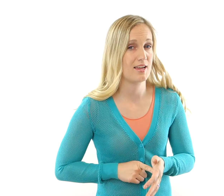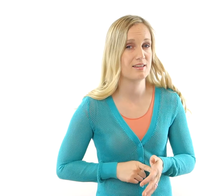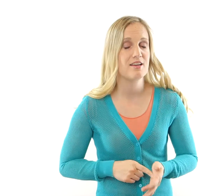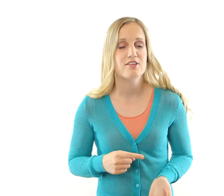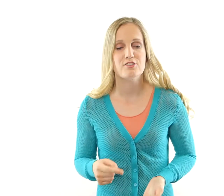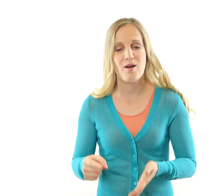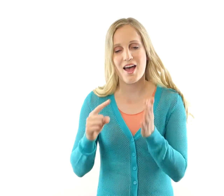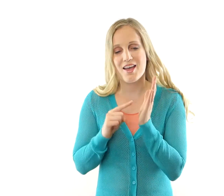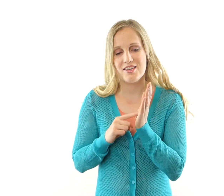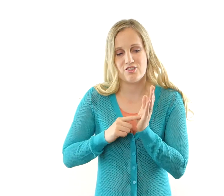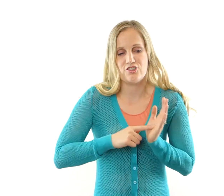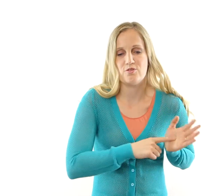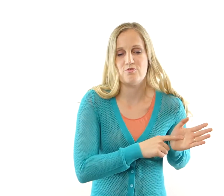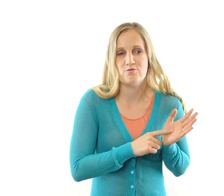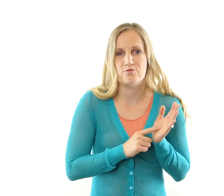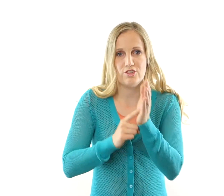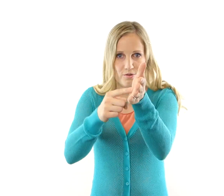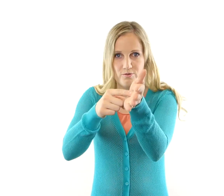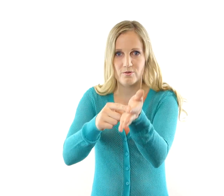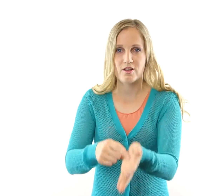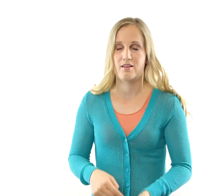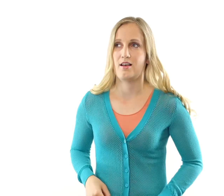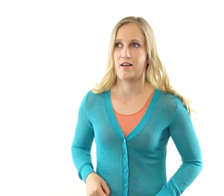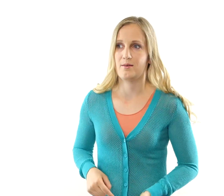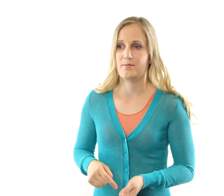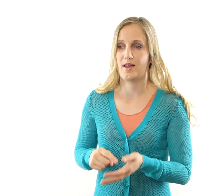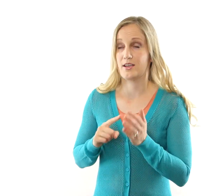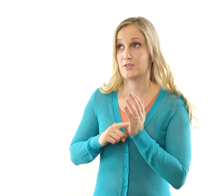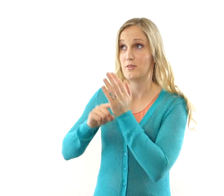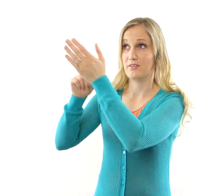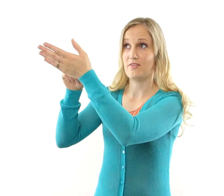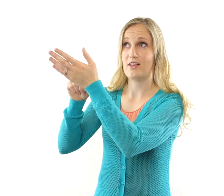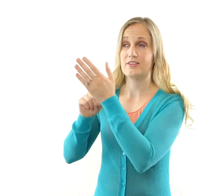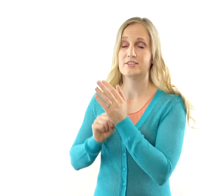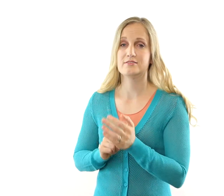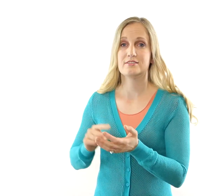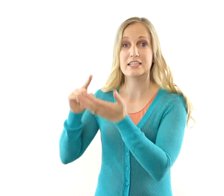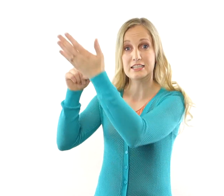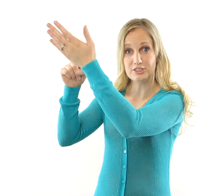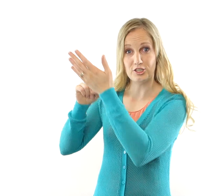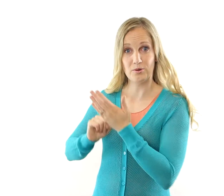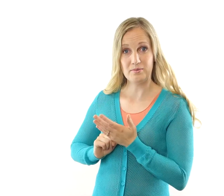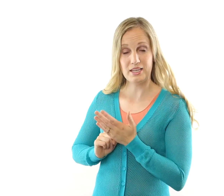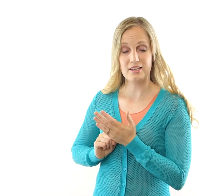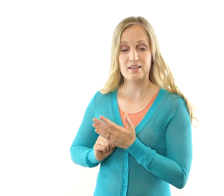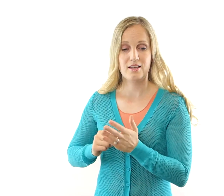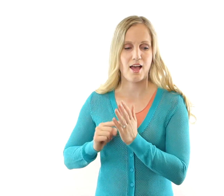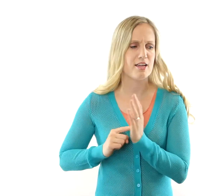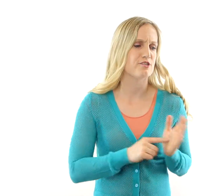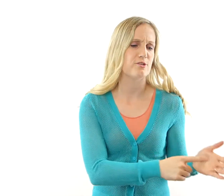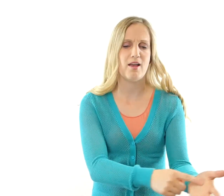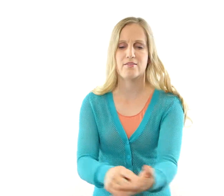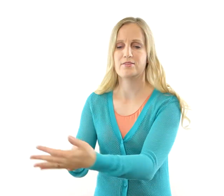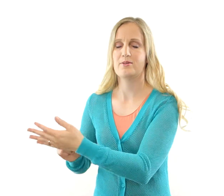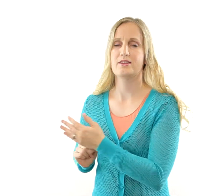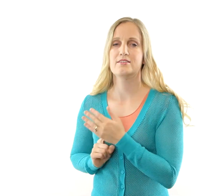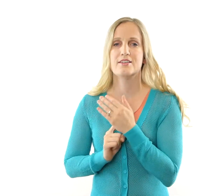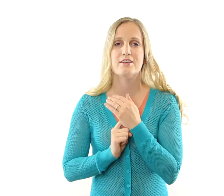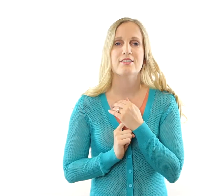sign. So I can show you, I can show my Father, He can show me, I can show everyone. It's